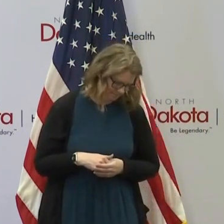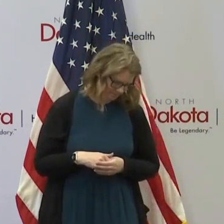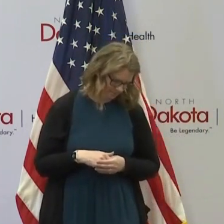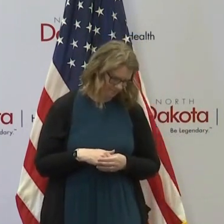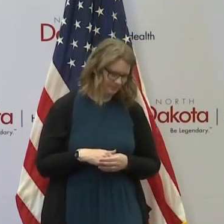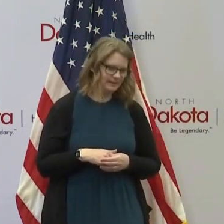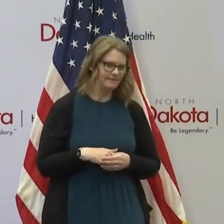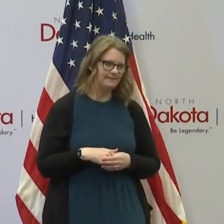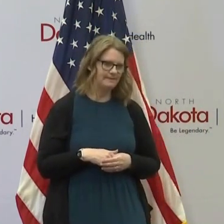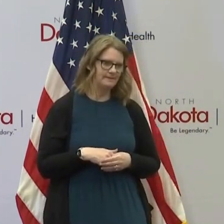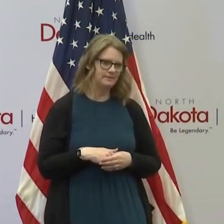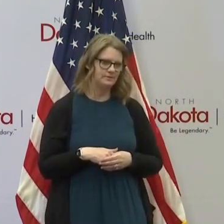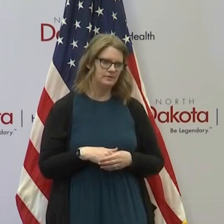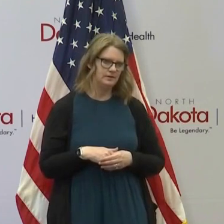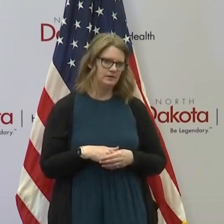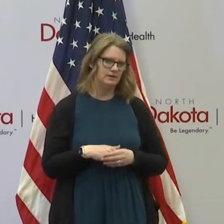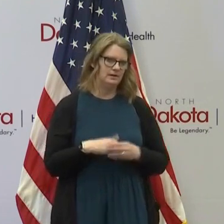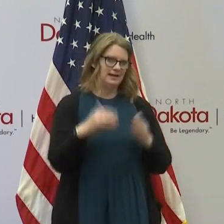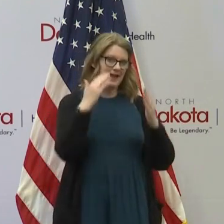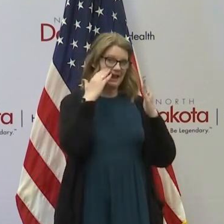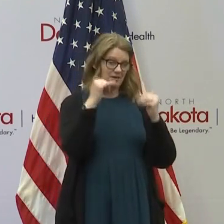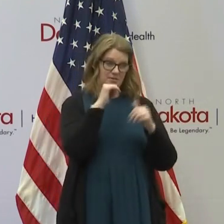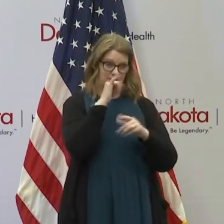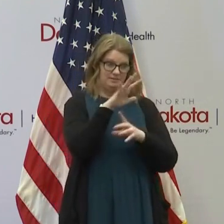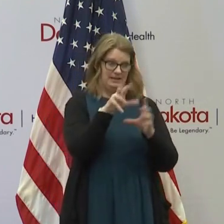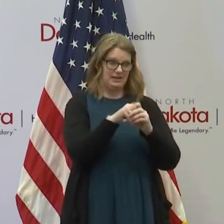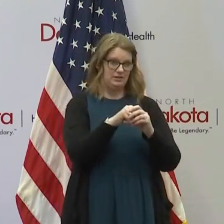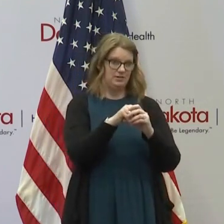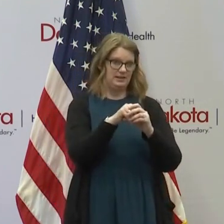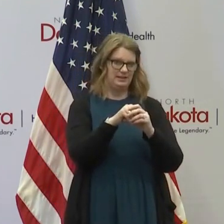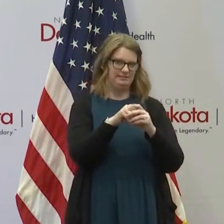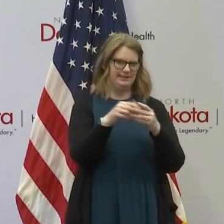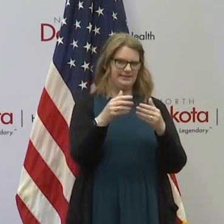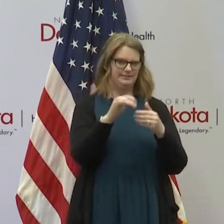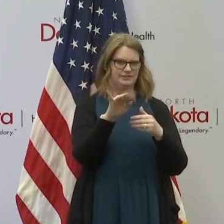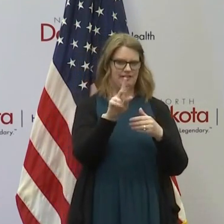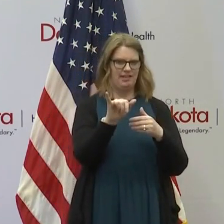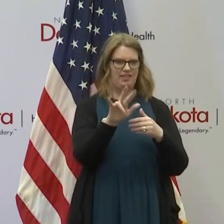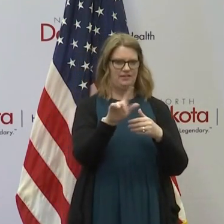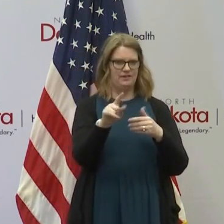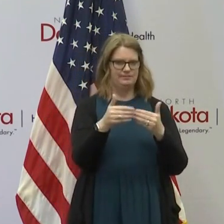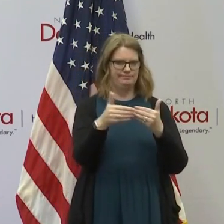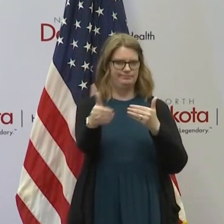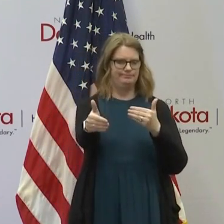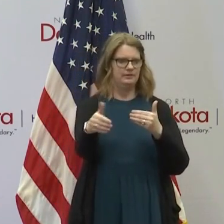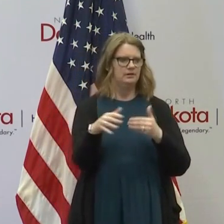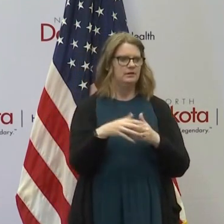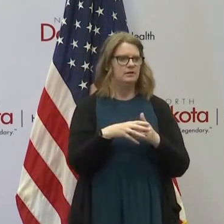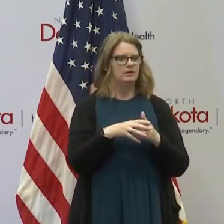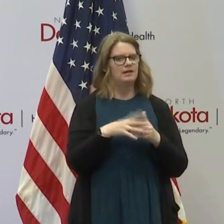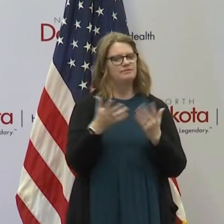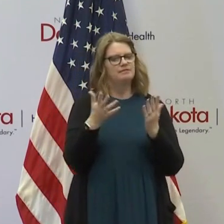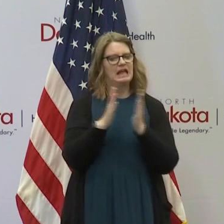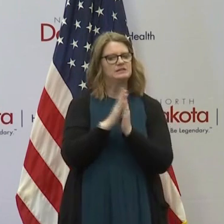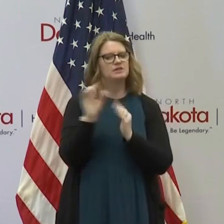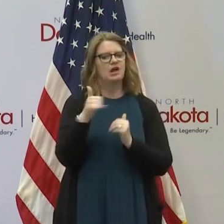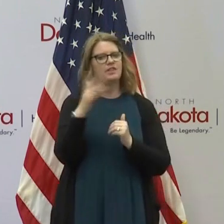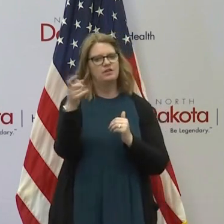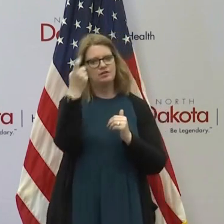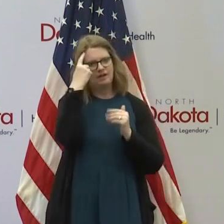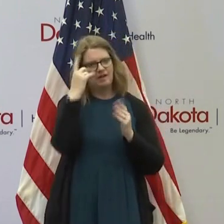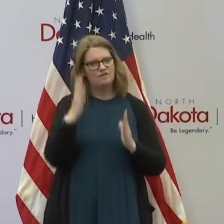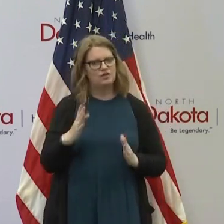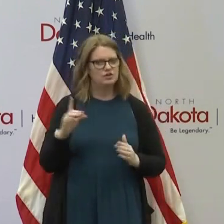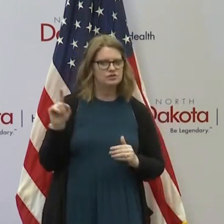hope that it would not be included past July 31st. I've had a chance to talk to, other governors that were serving